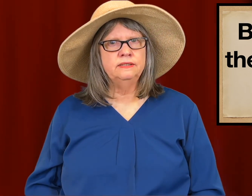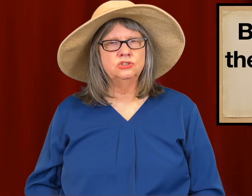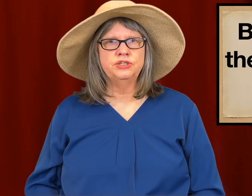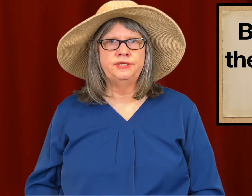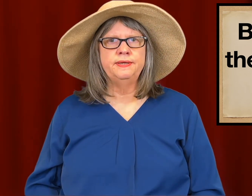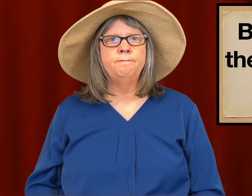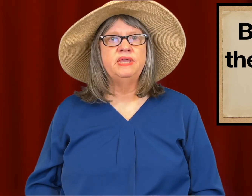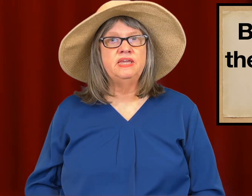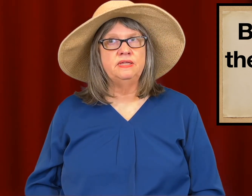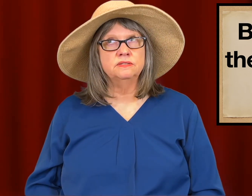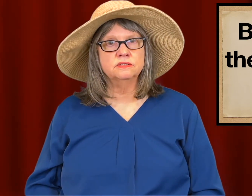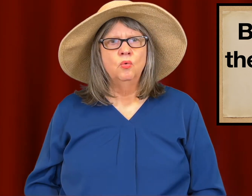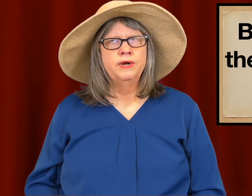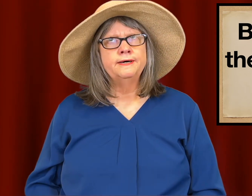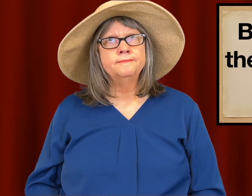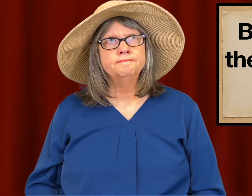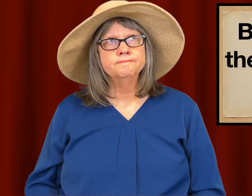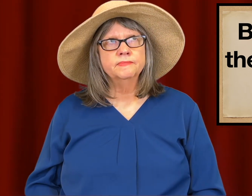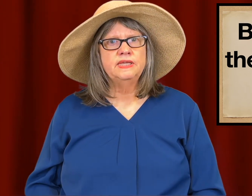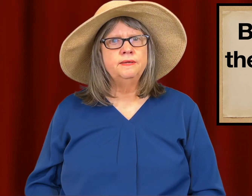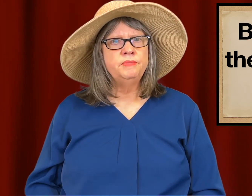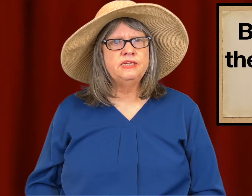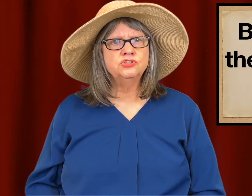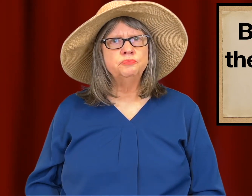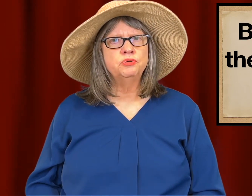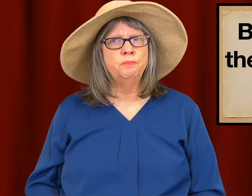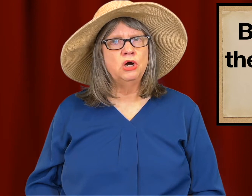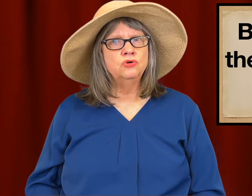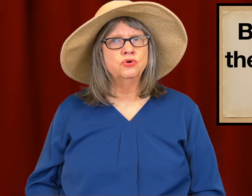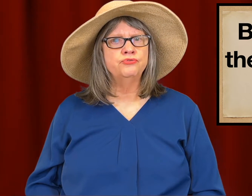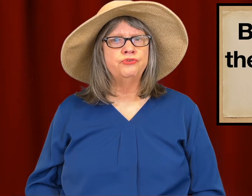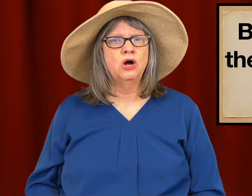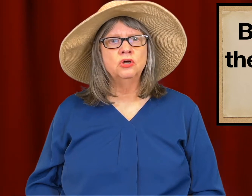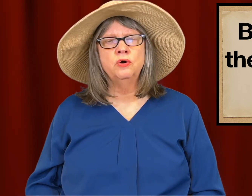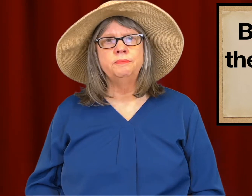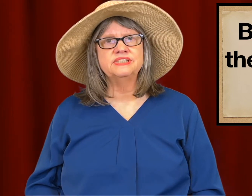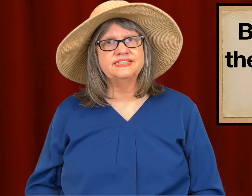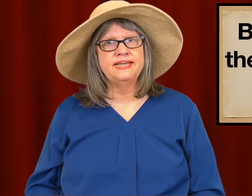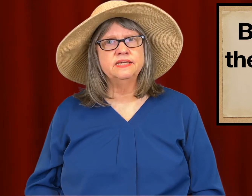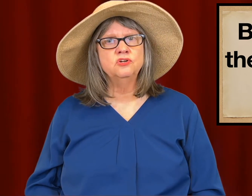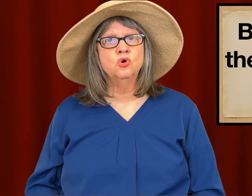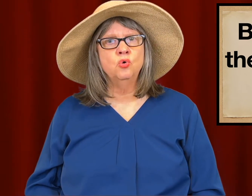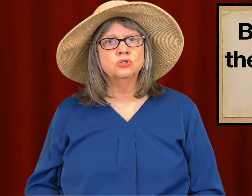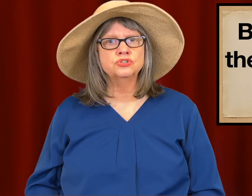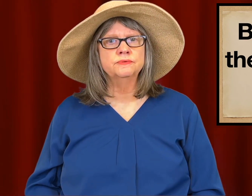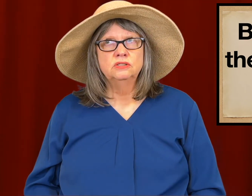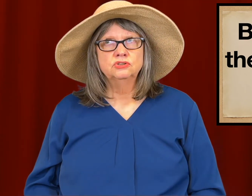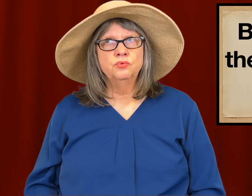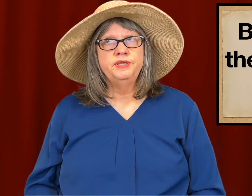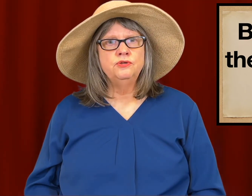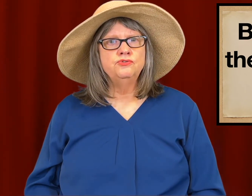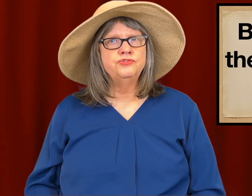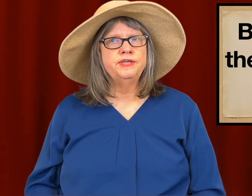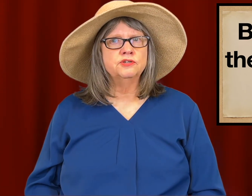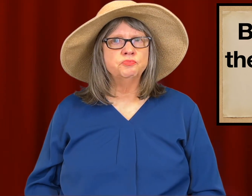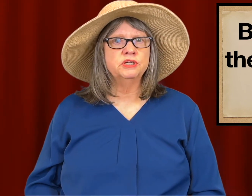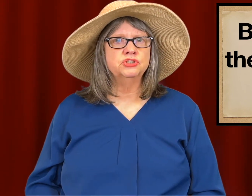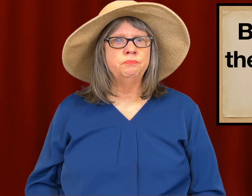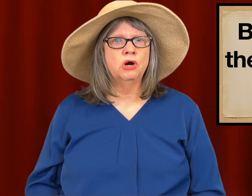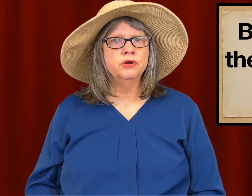English idiom means. Well, it means to promote or follow a mistaken course. So we use the expression barking